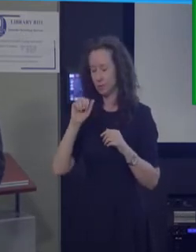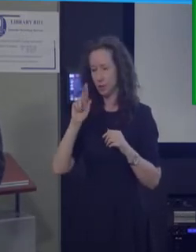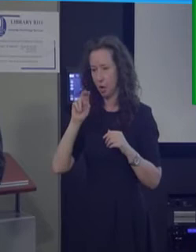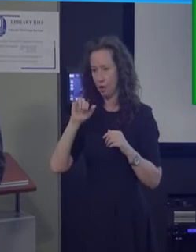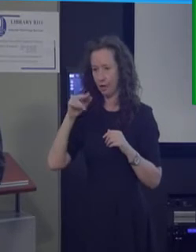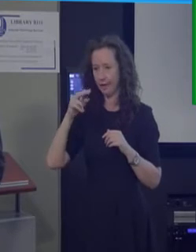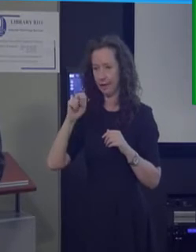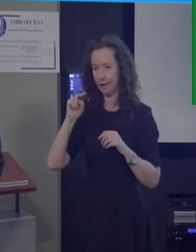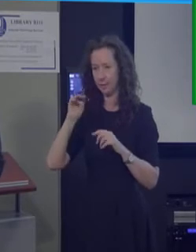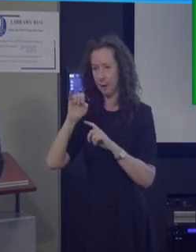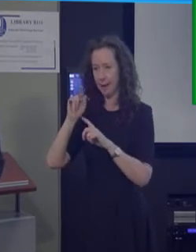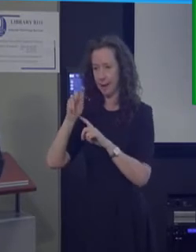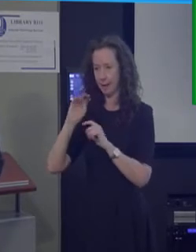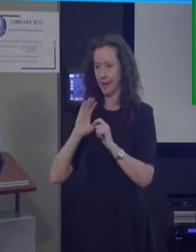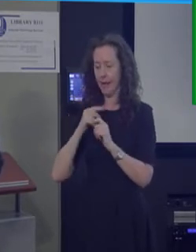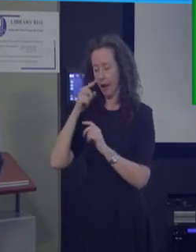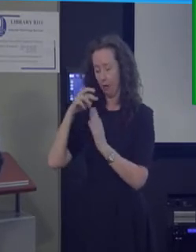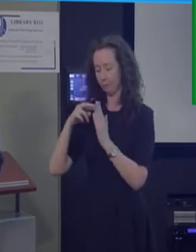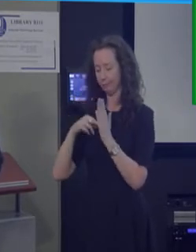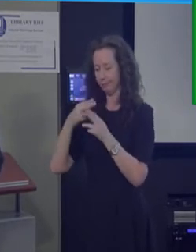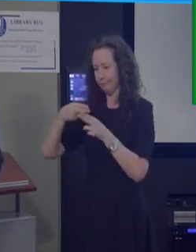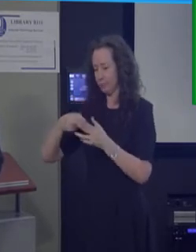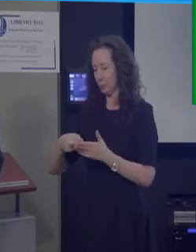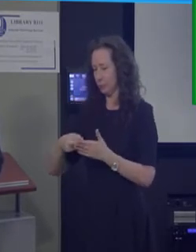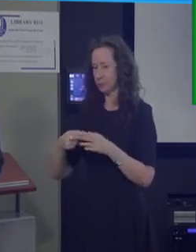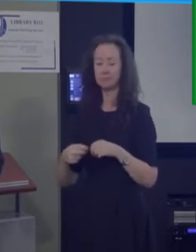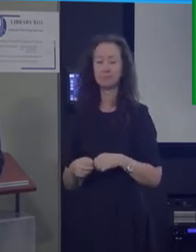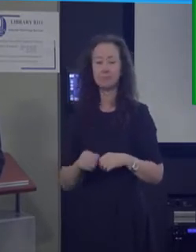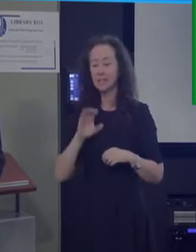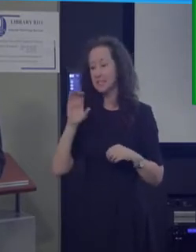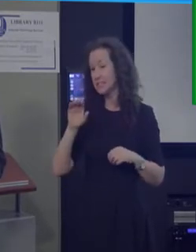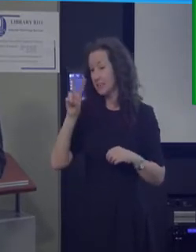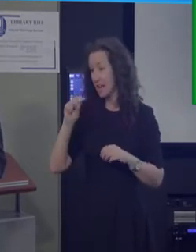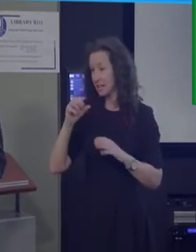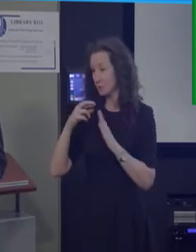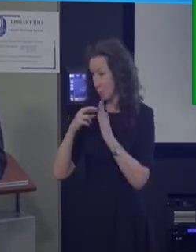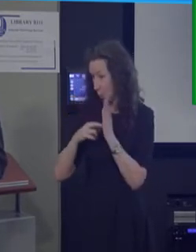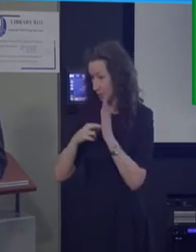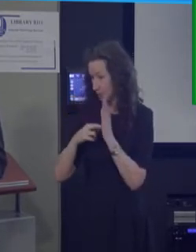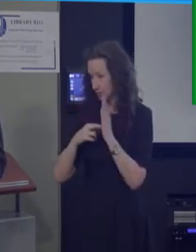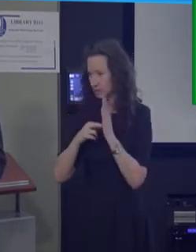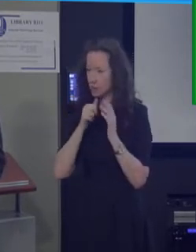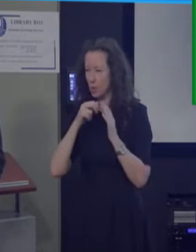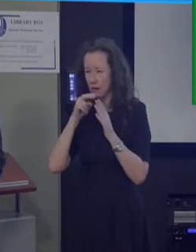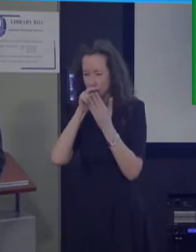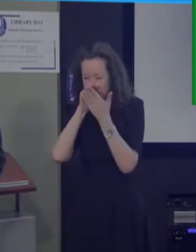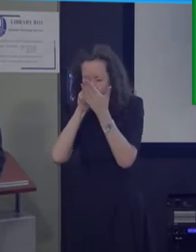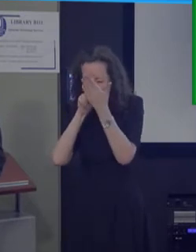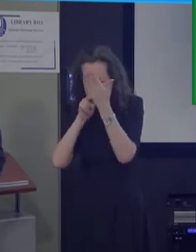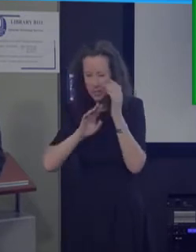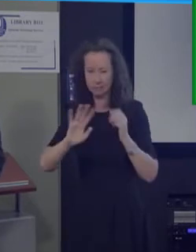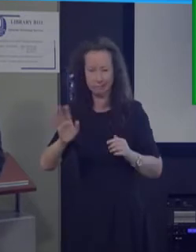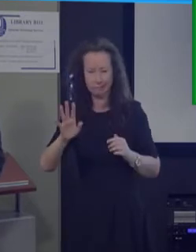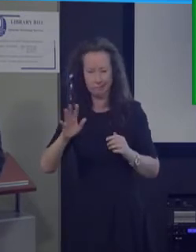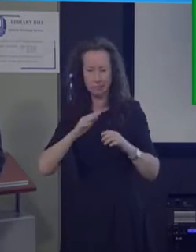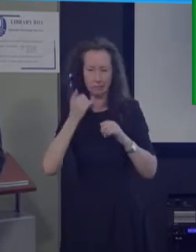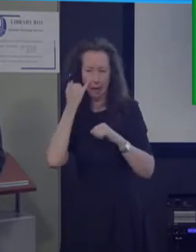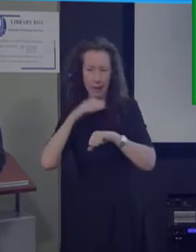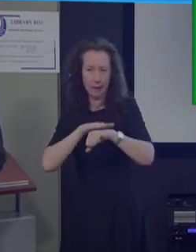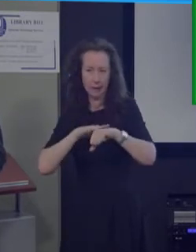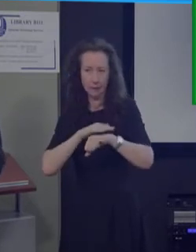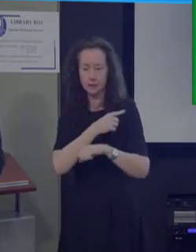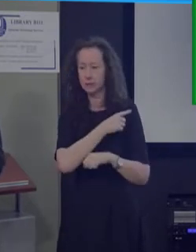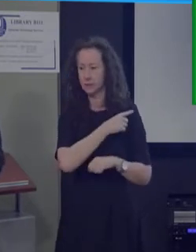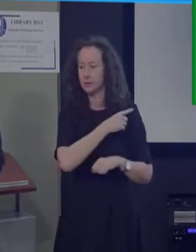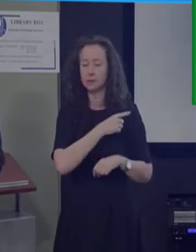here, the rules for CVS, I'll list them here, and you don't have to read them carefully. It just turns out that you